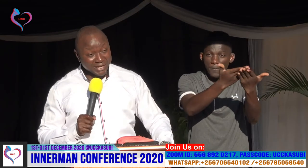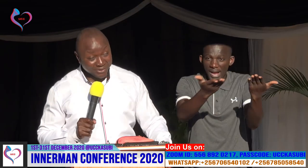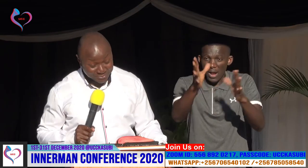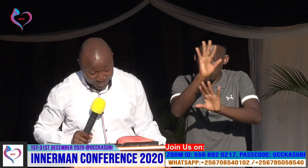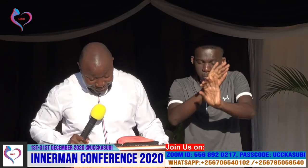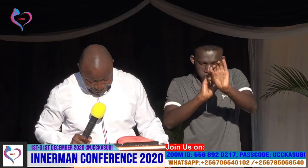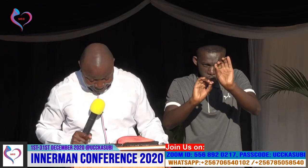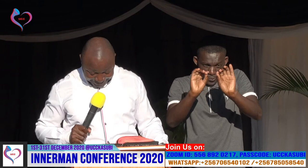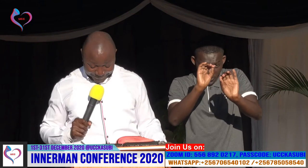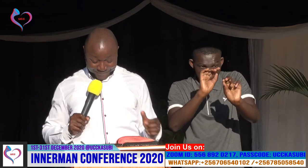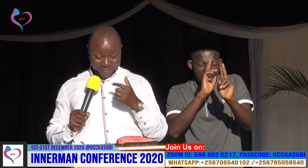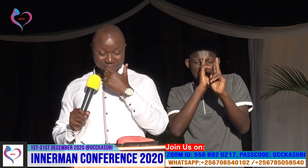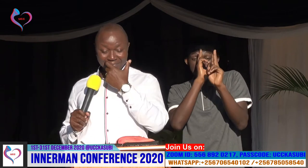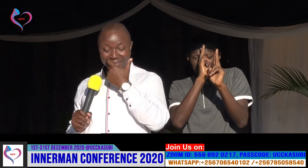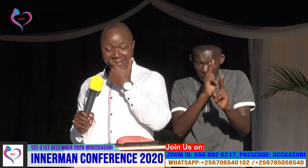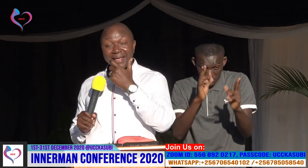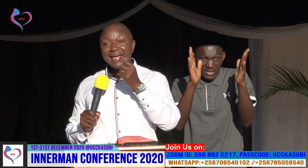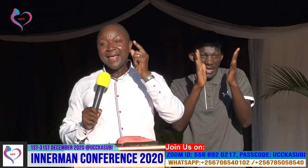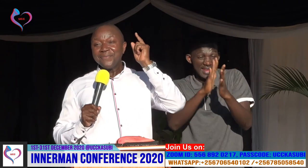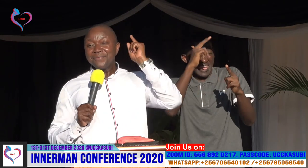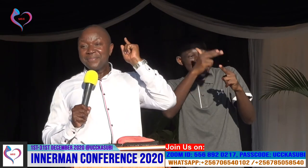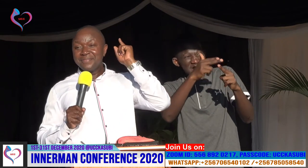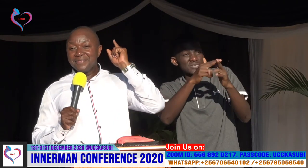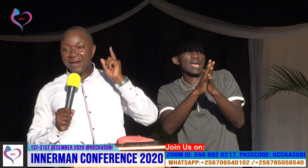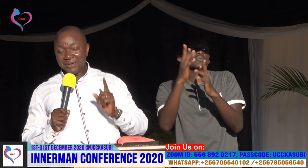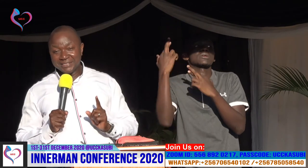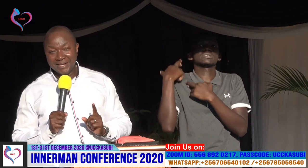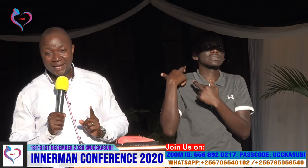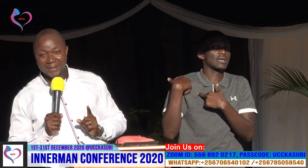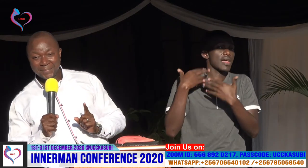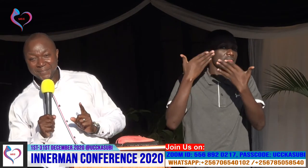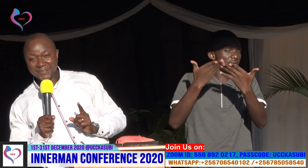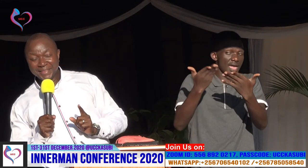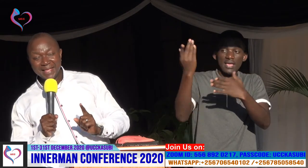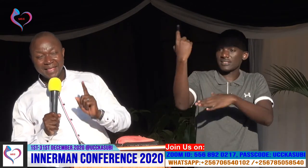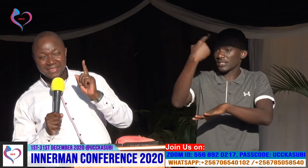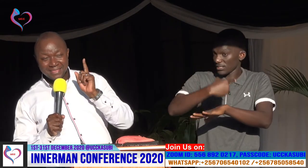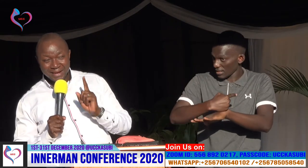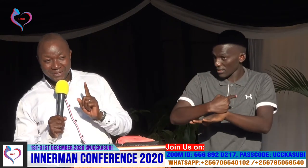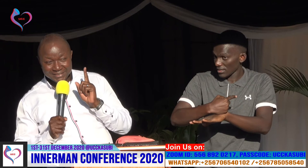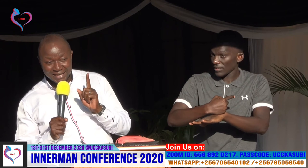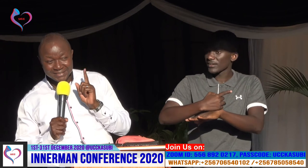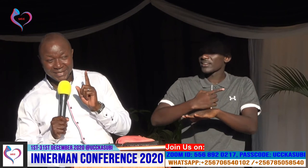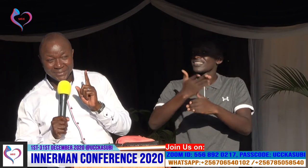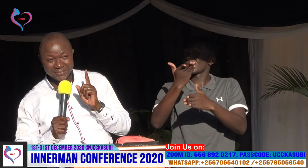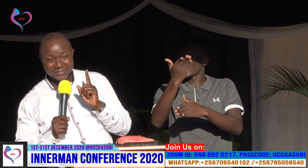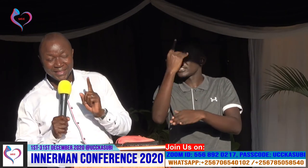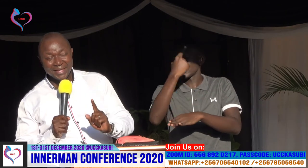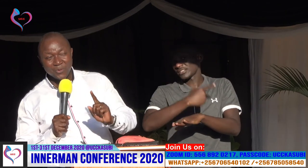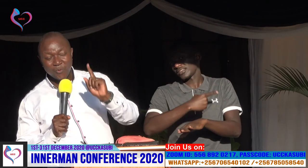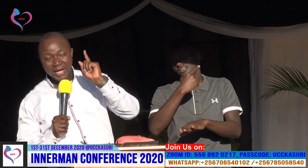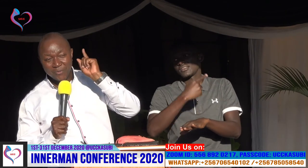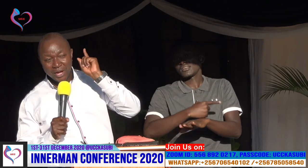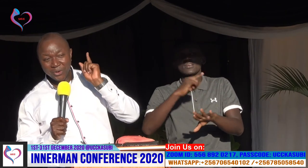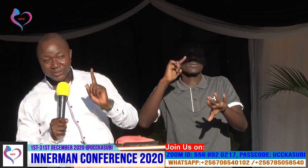titles and responsibility. Fena abanonyo vuna njizwa ne title nene. There is a day. There is that day